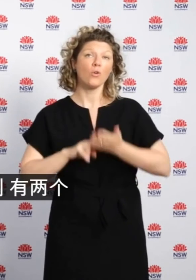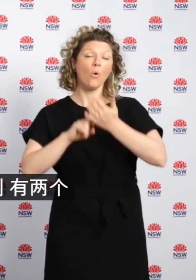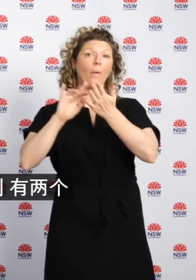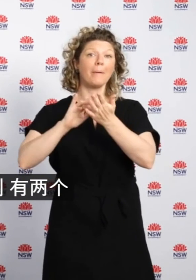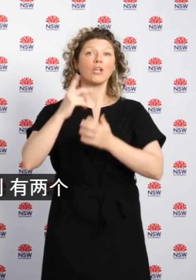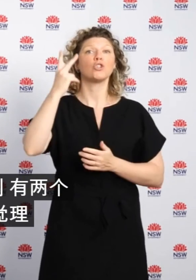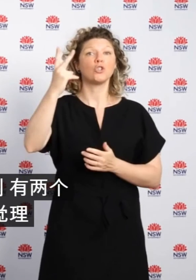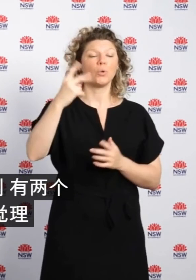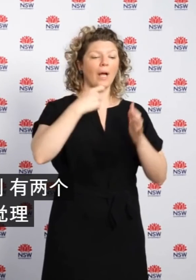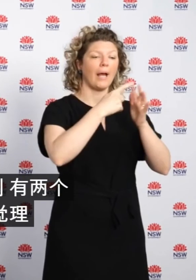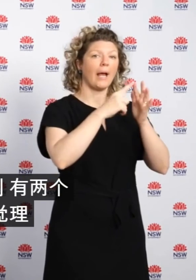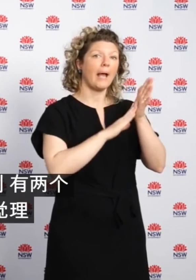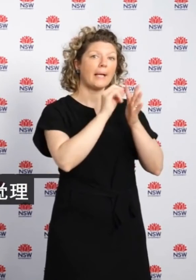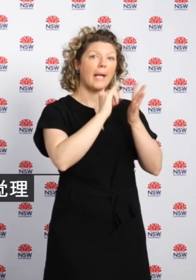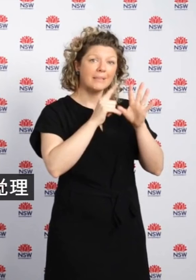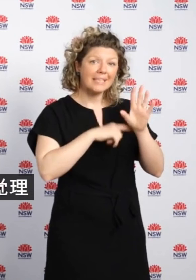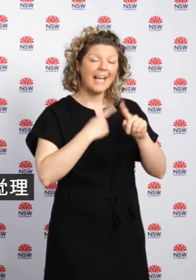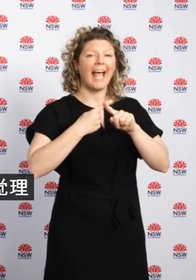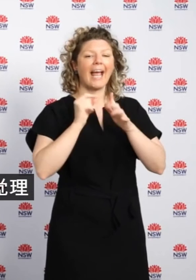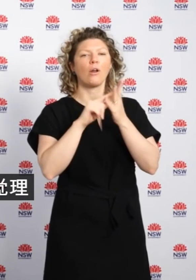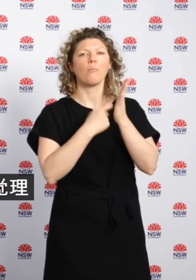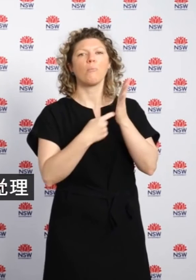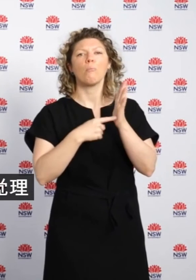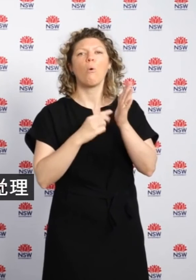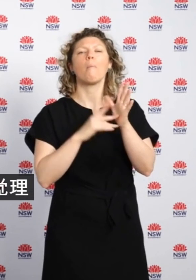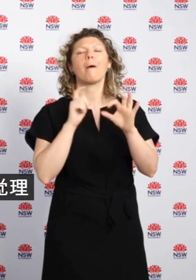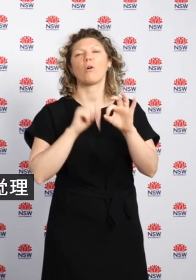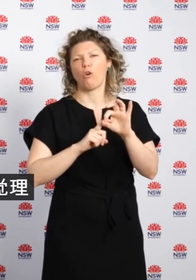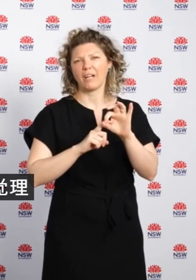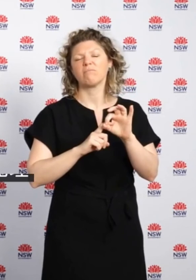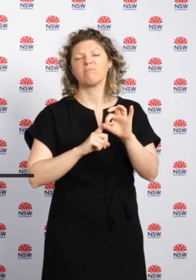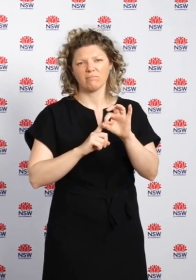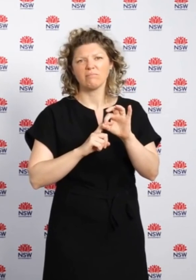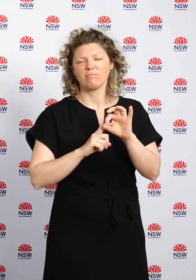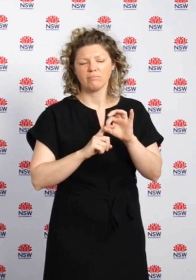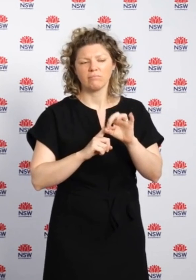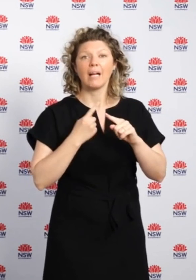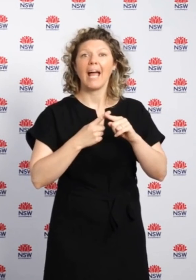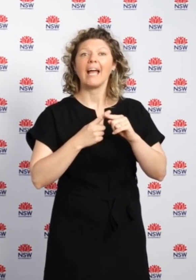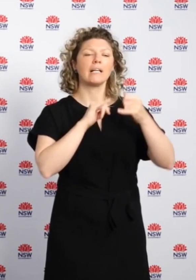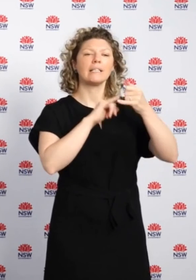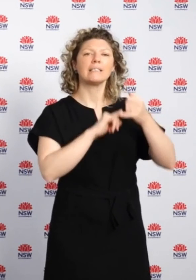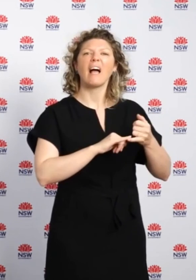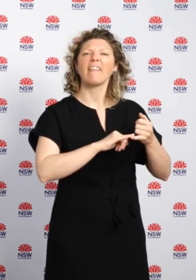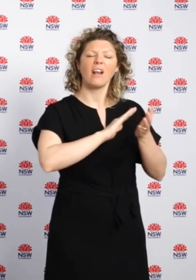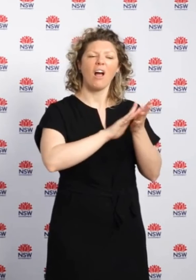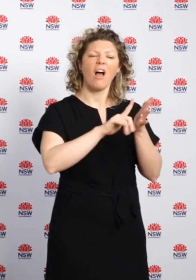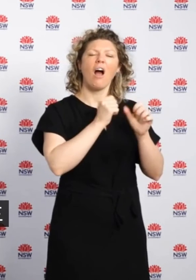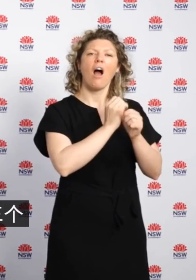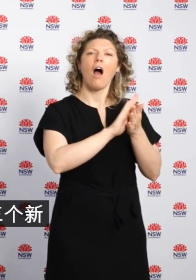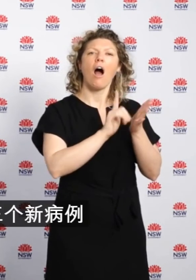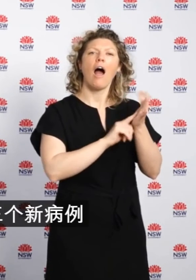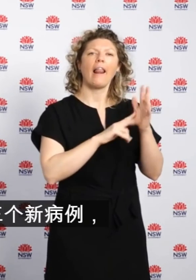each in Kempsey and Port Macquarie Hastings LGA. And in the Southern Highlands, we've seen 3